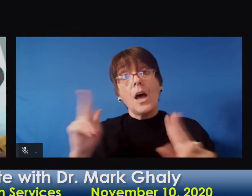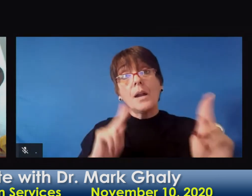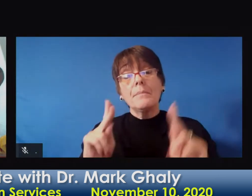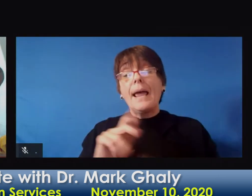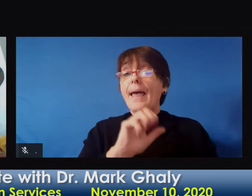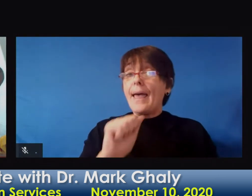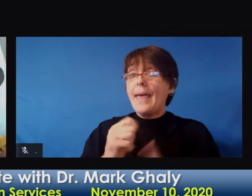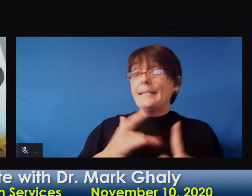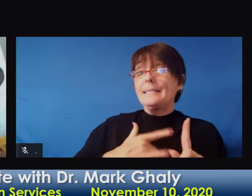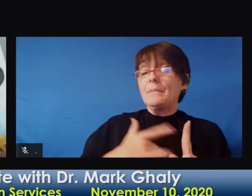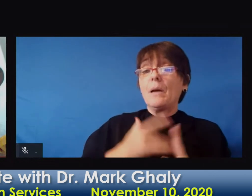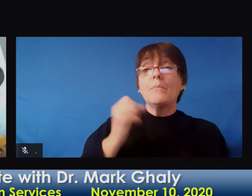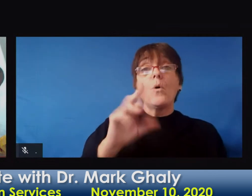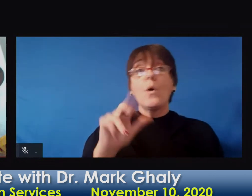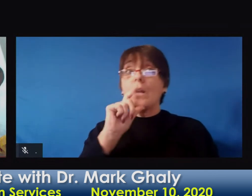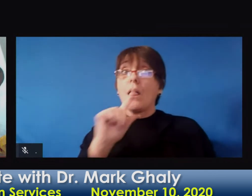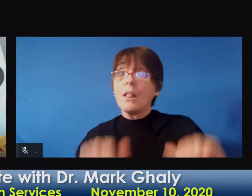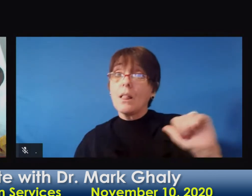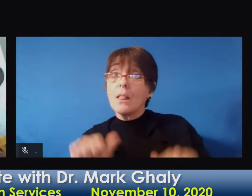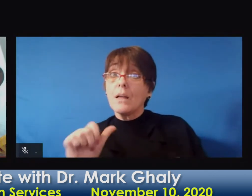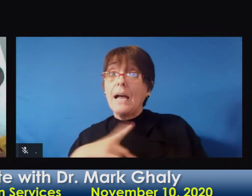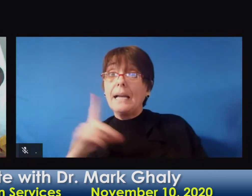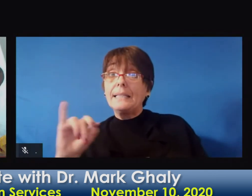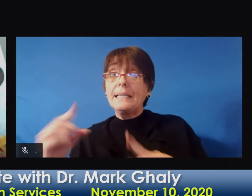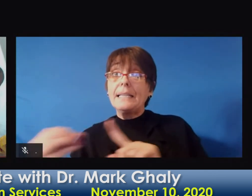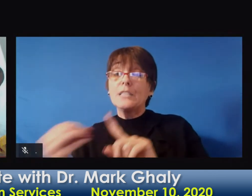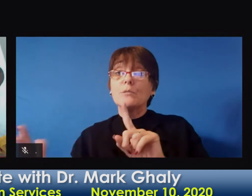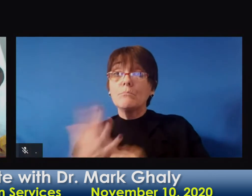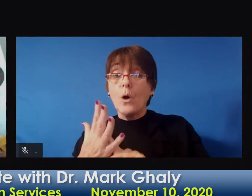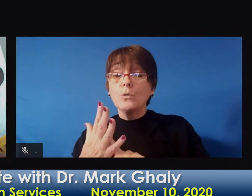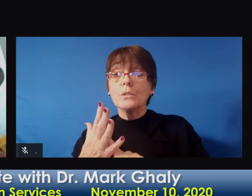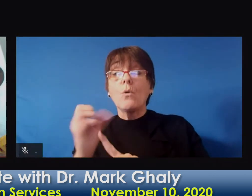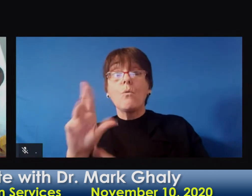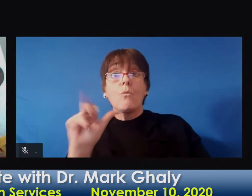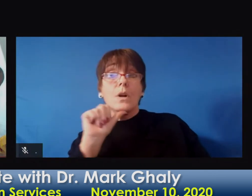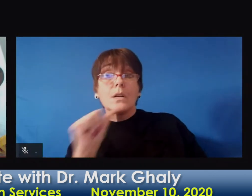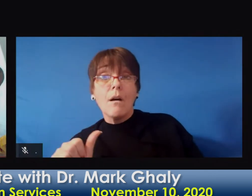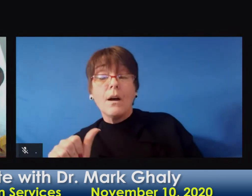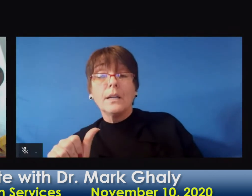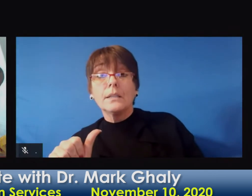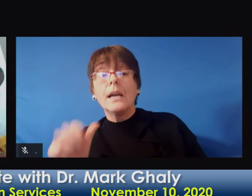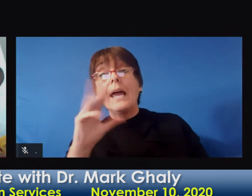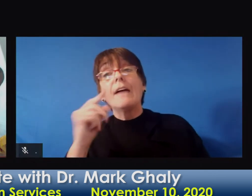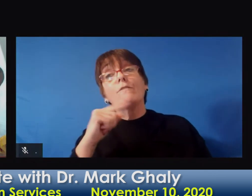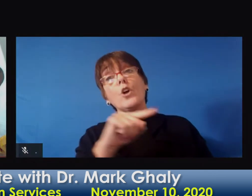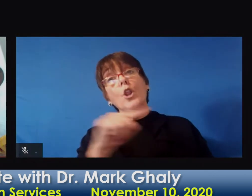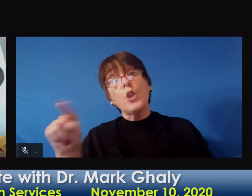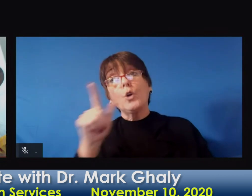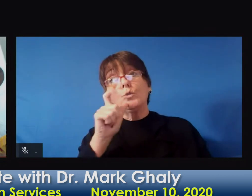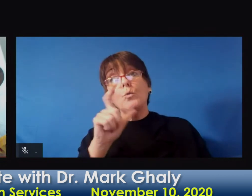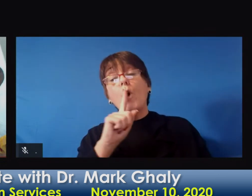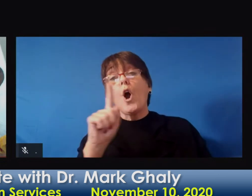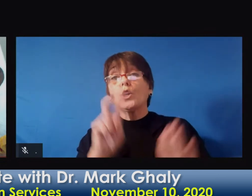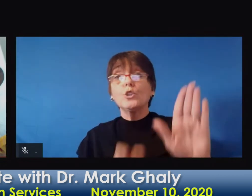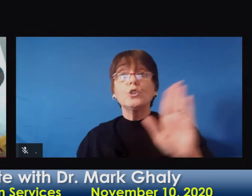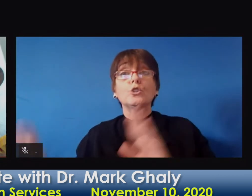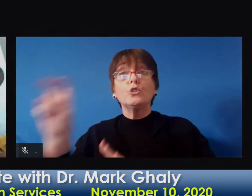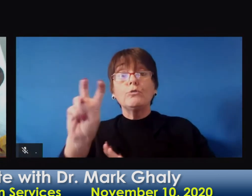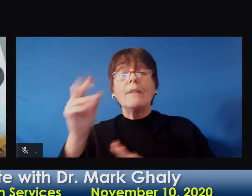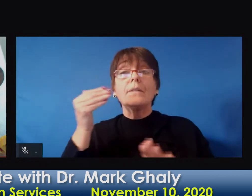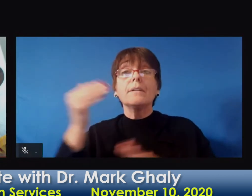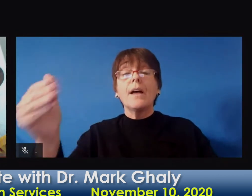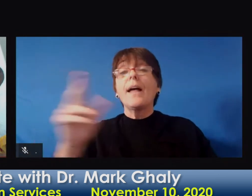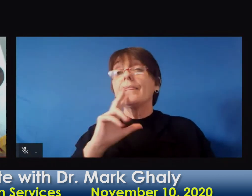asymptomatic or uncertain whether or not they've been exposed to somebody with COVID-19. And for those who are traveling to the upcoming